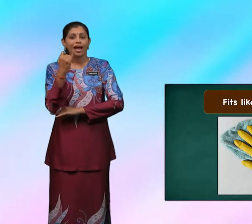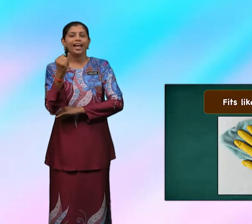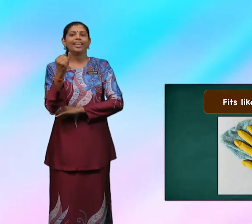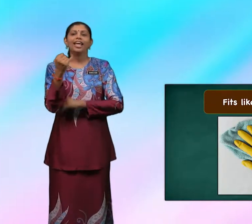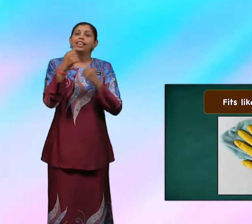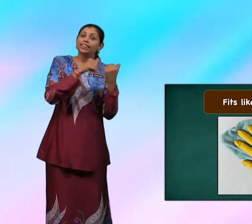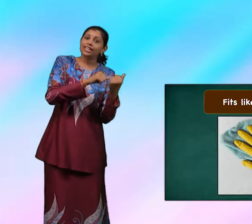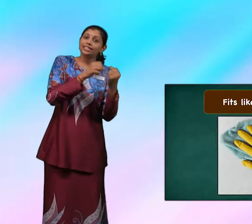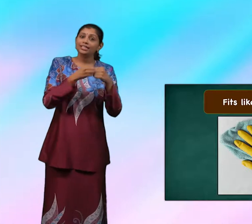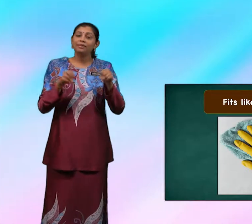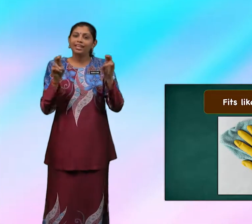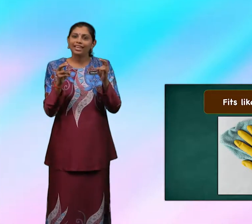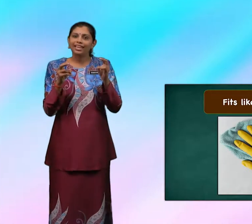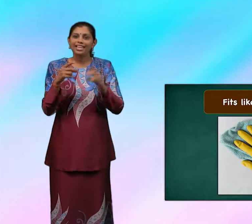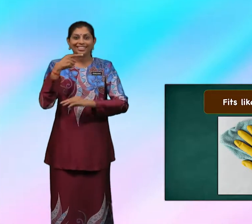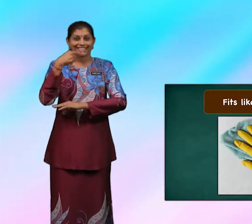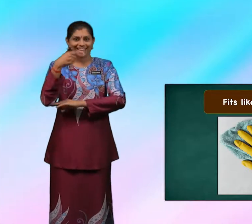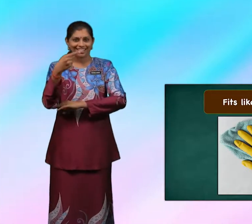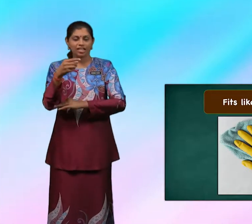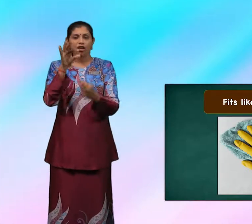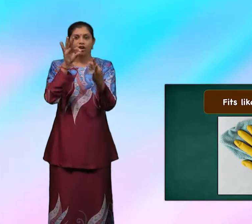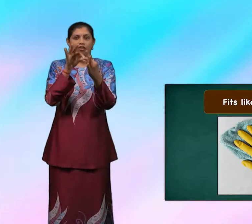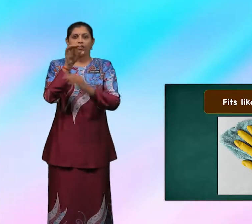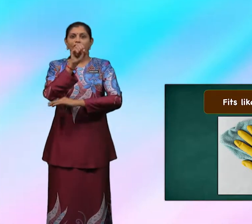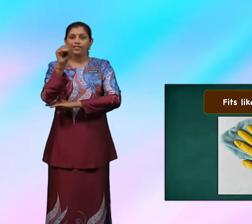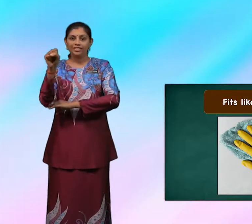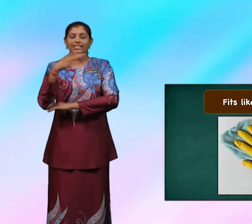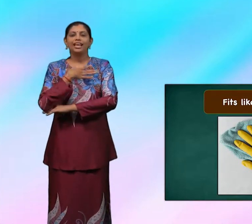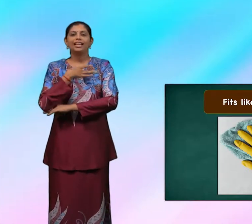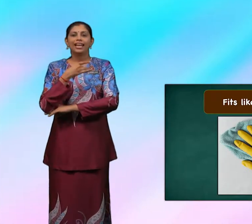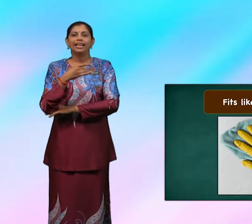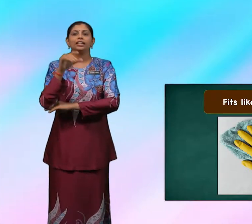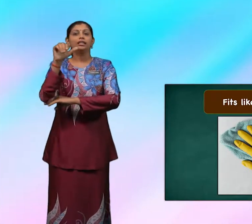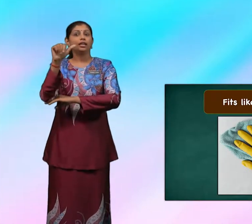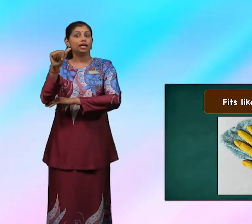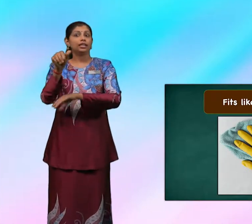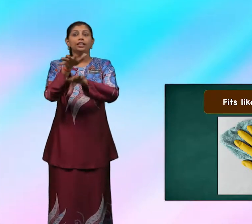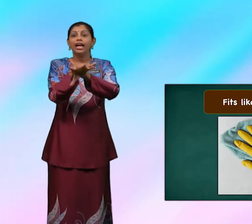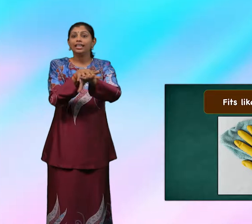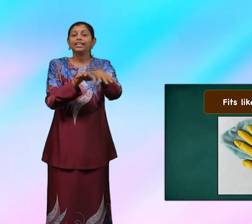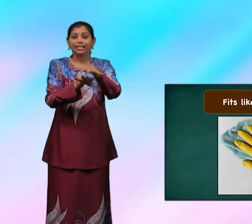why this simile says fits like a glove.